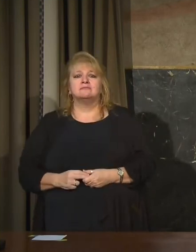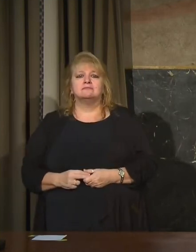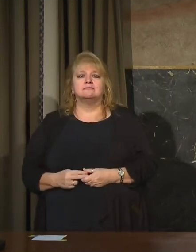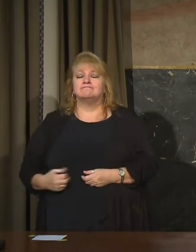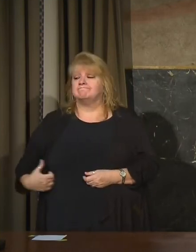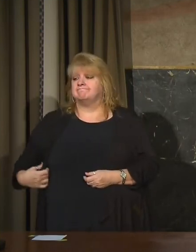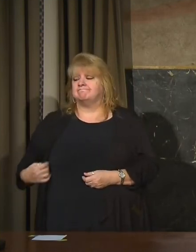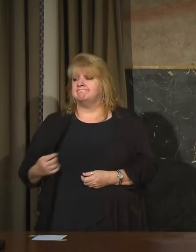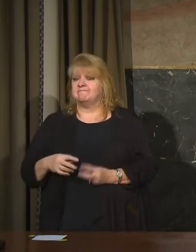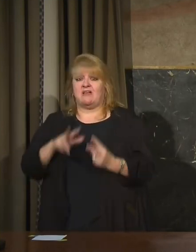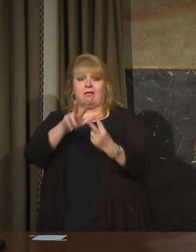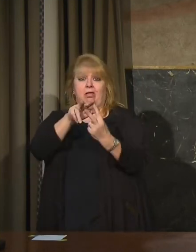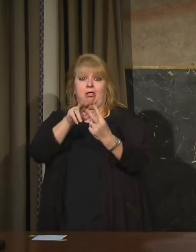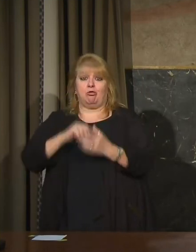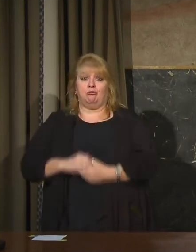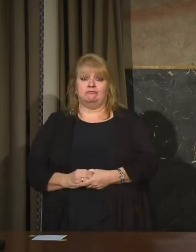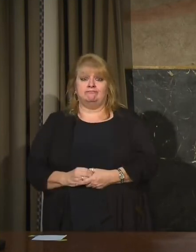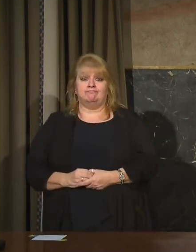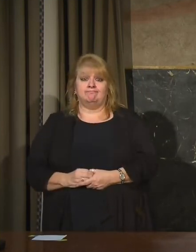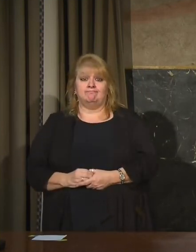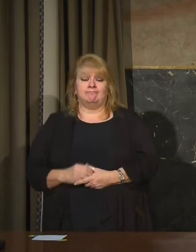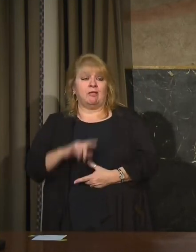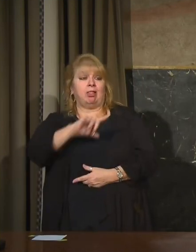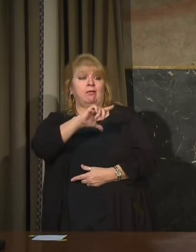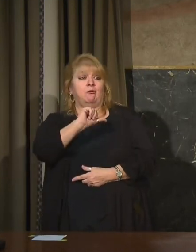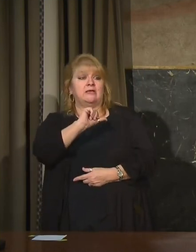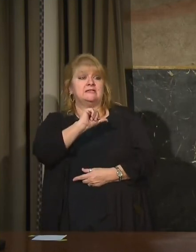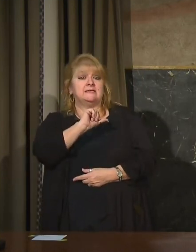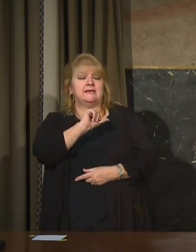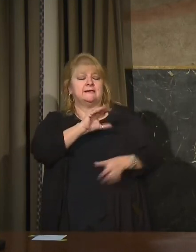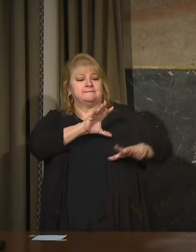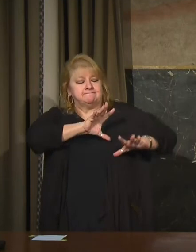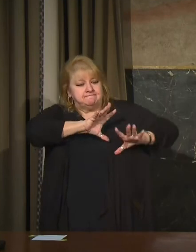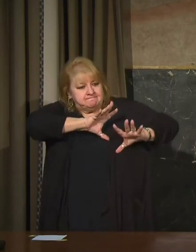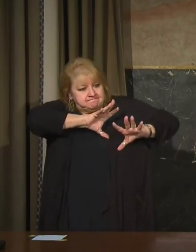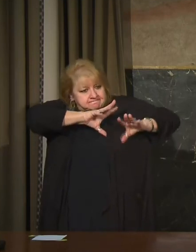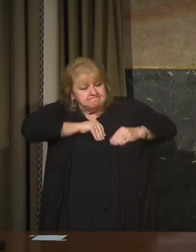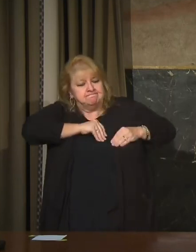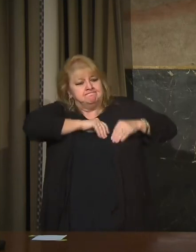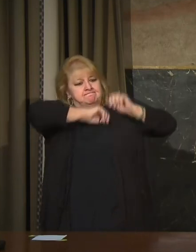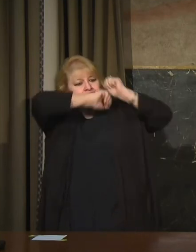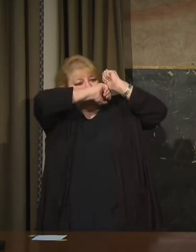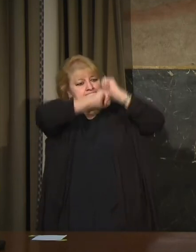sufficiently embrace these measures, or they're not.